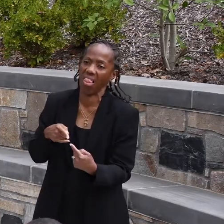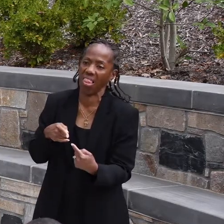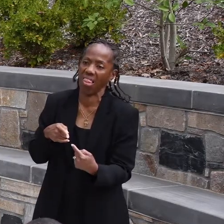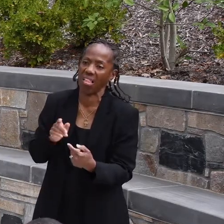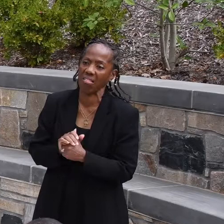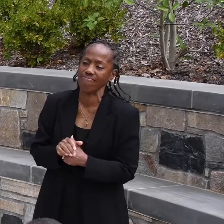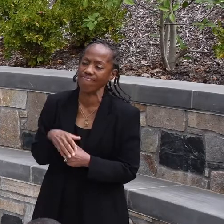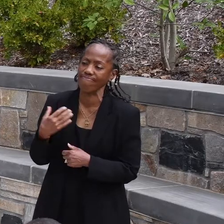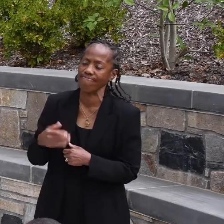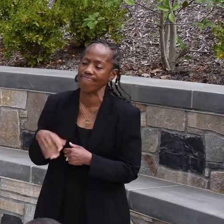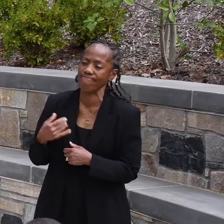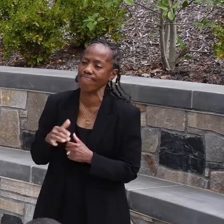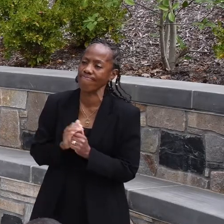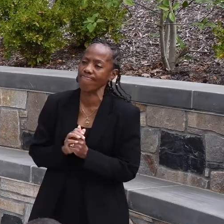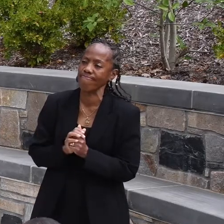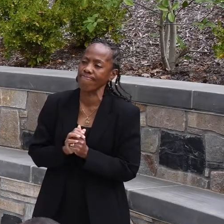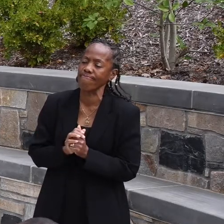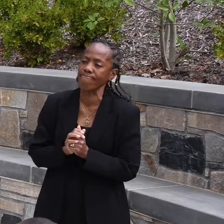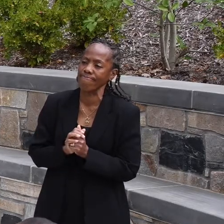addiction.